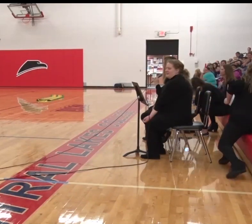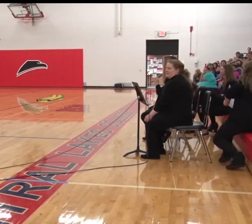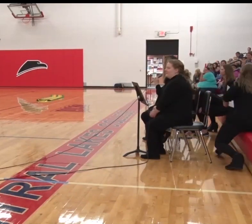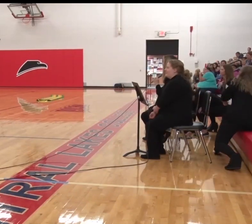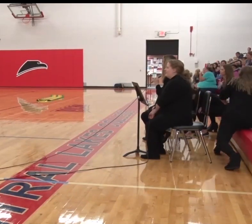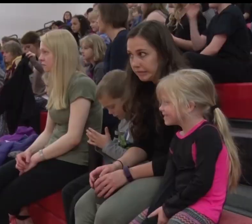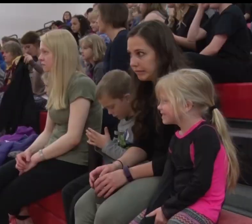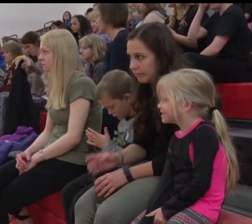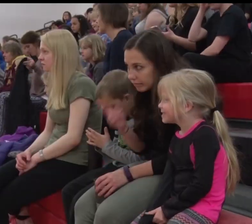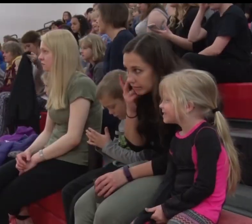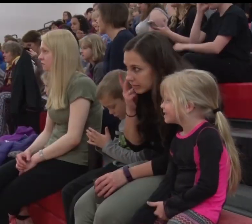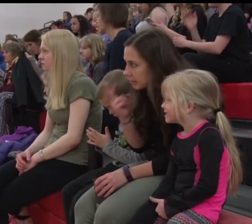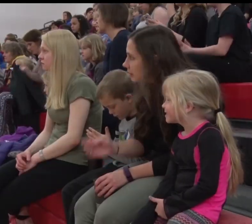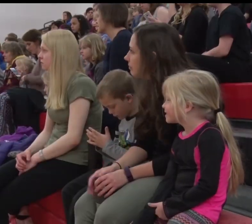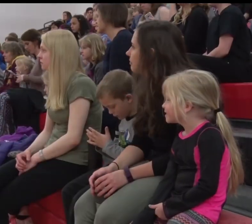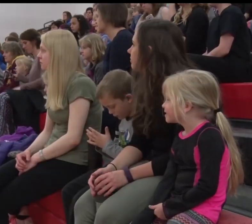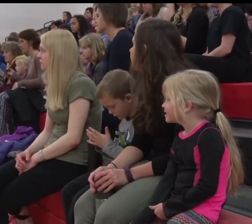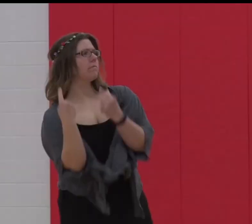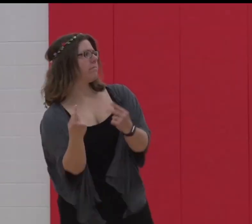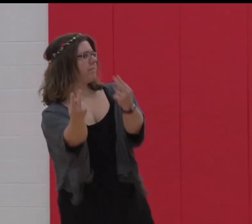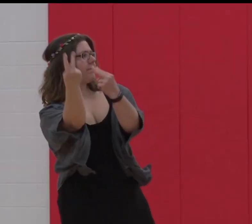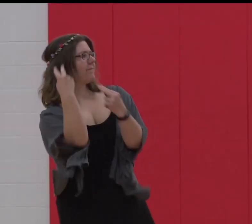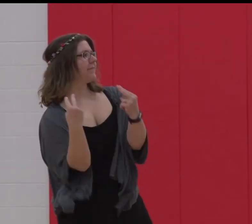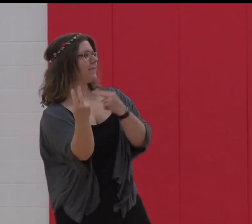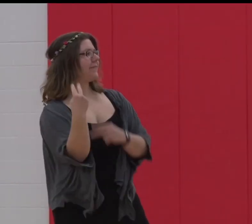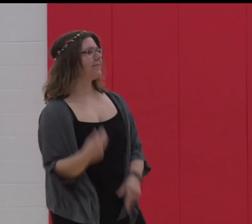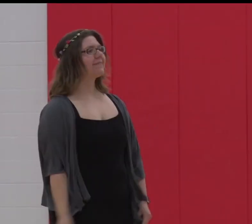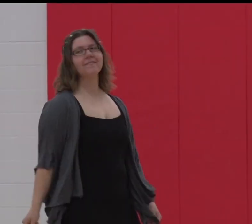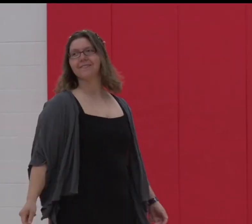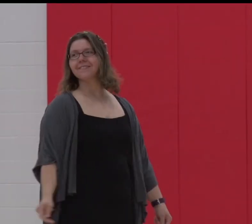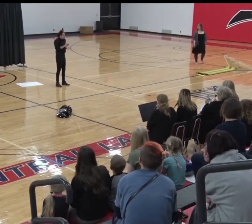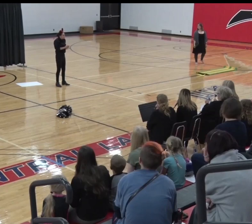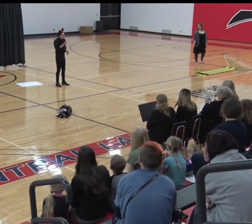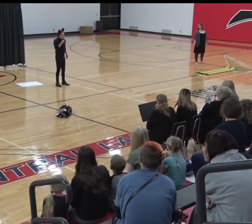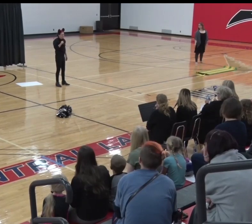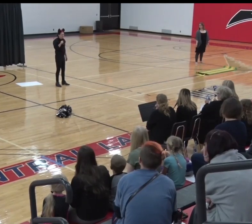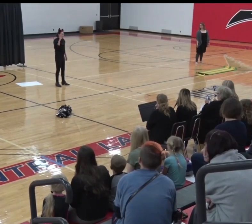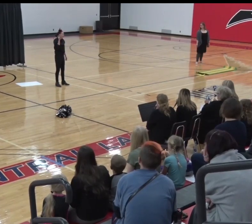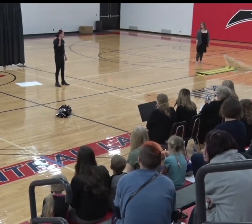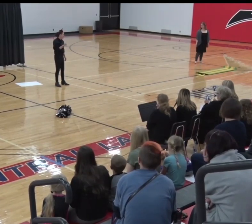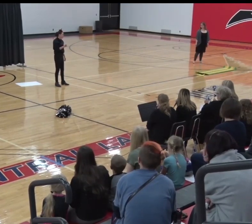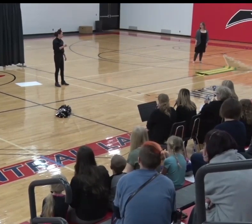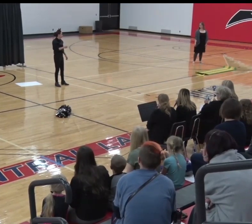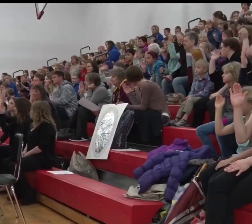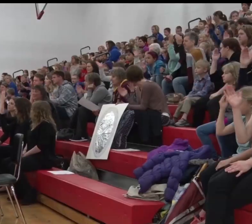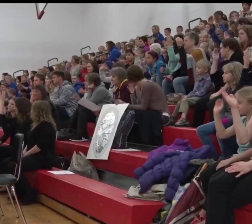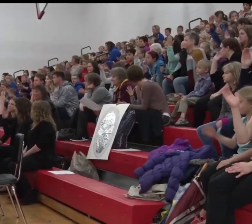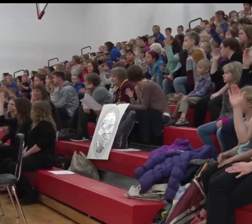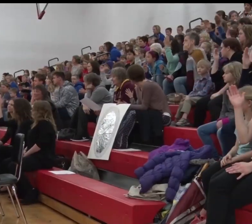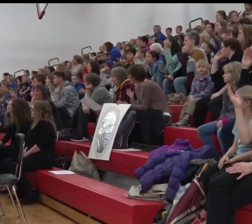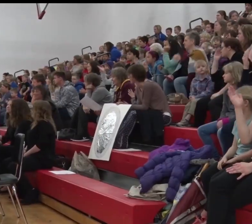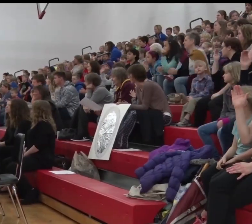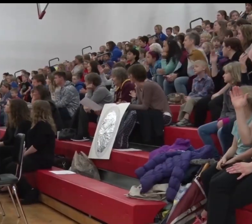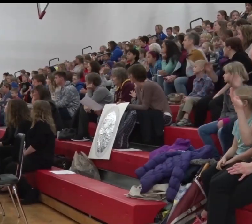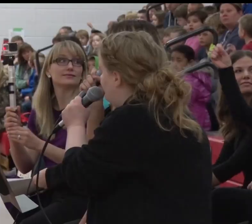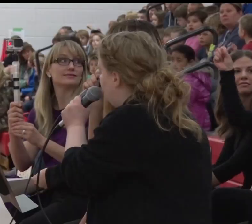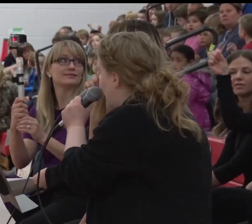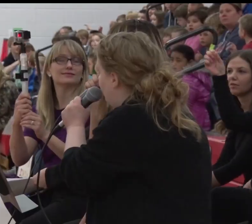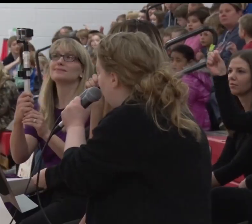For their spring semester showcase, the ASL 2 students lended a hand while the ASL 4 students lended them